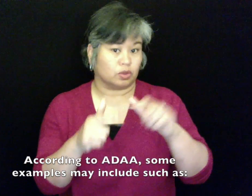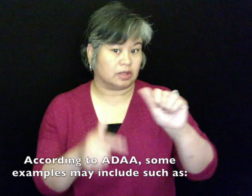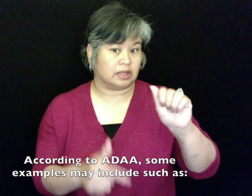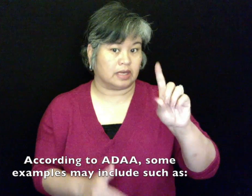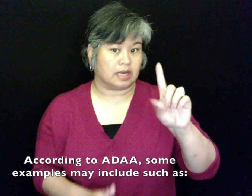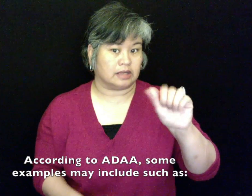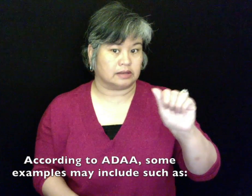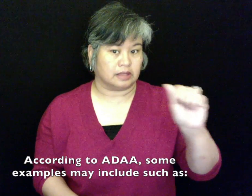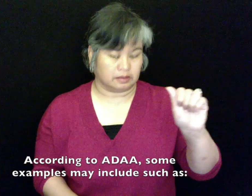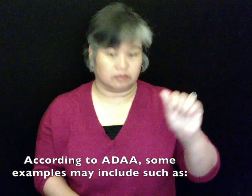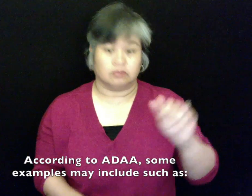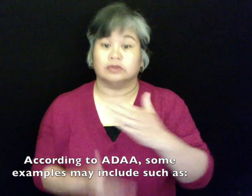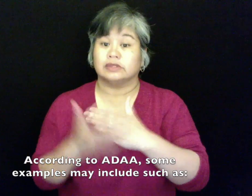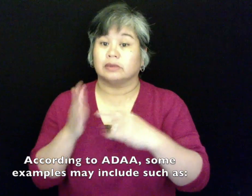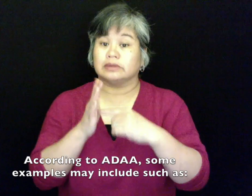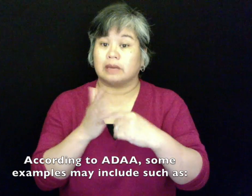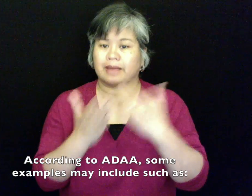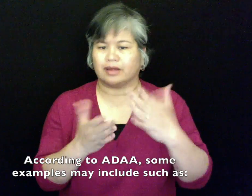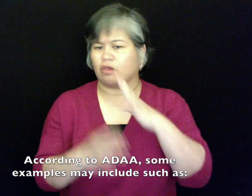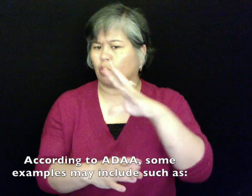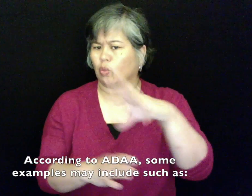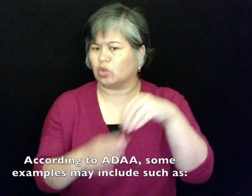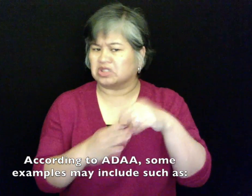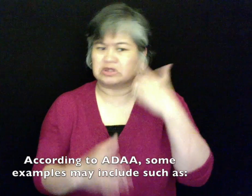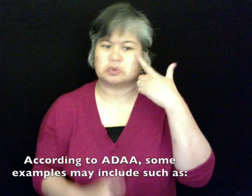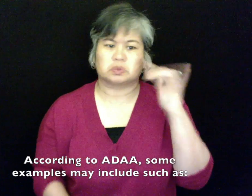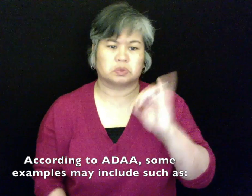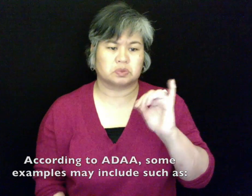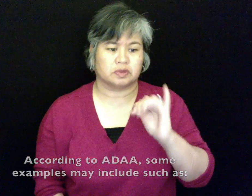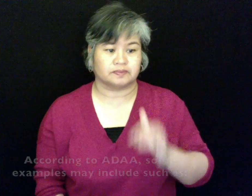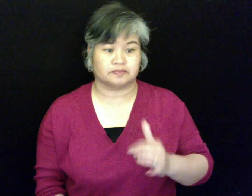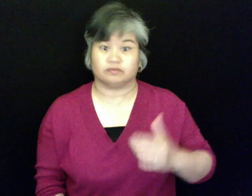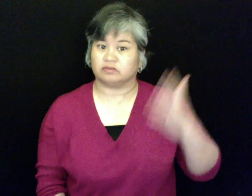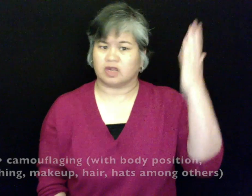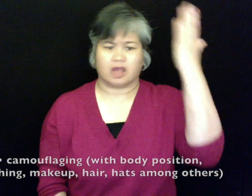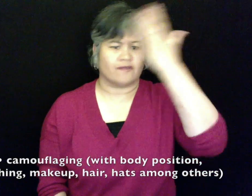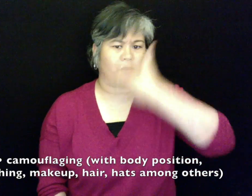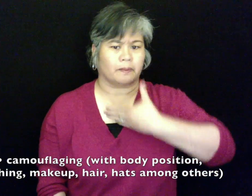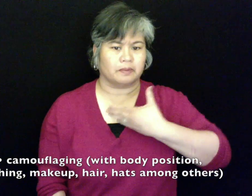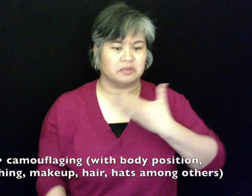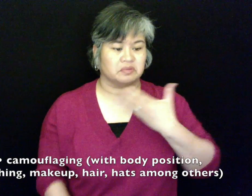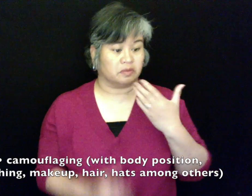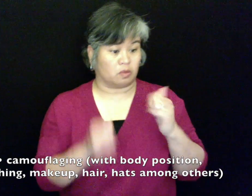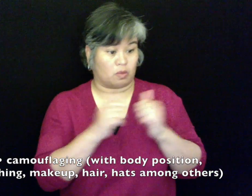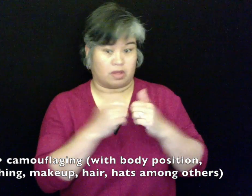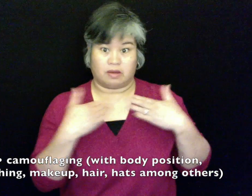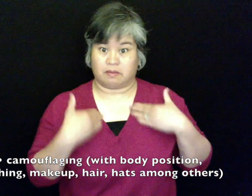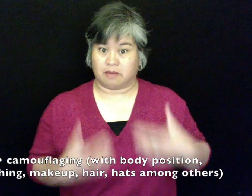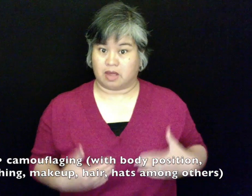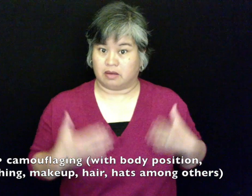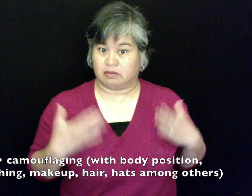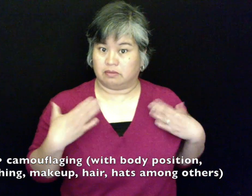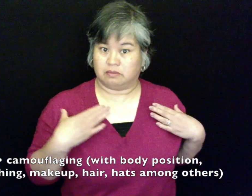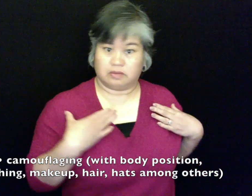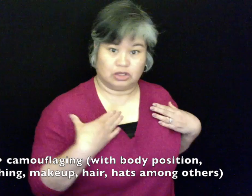According to ADAA, some examples may include, such as camouflaging with body